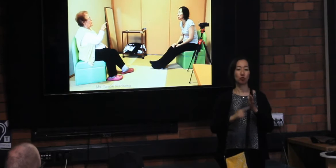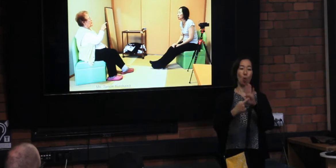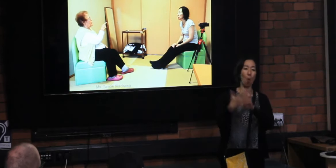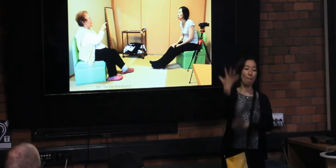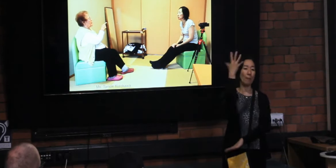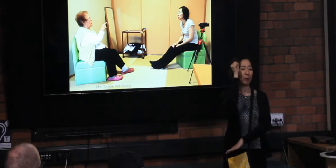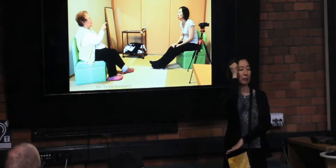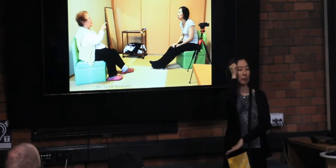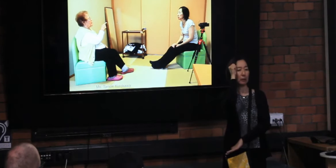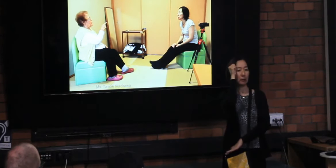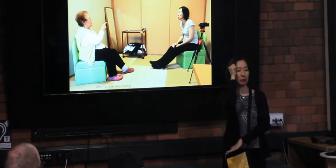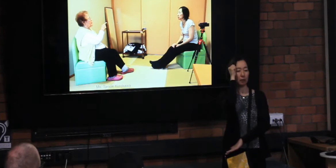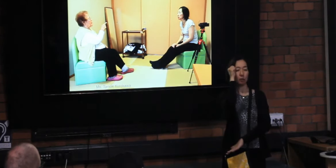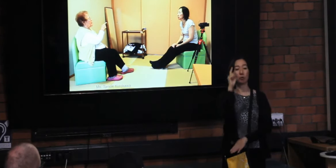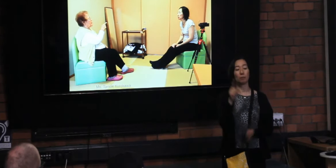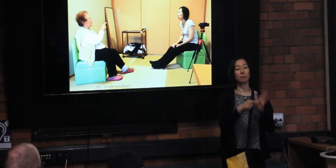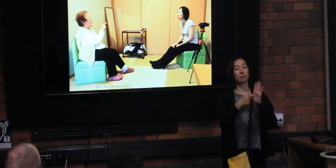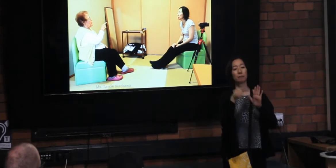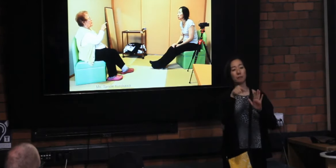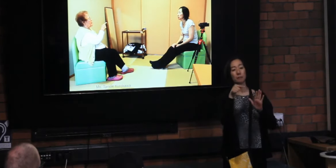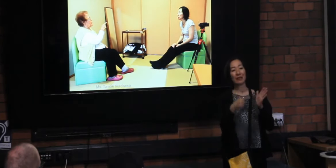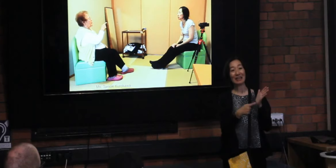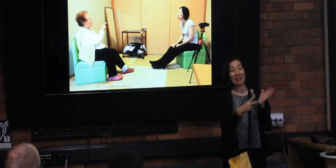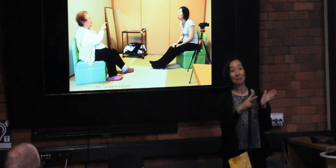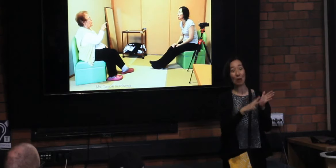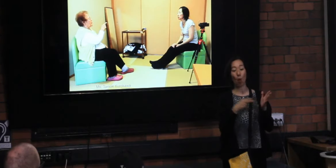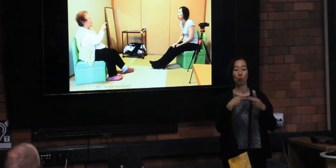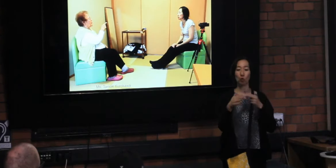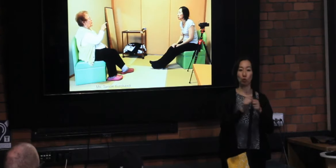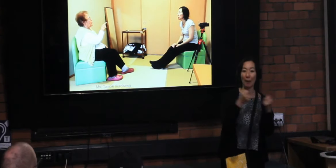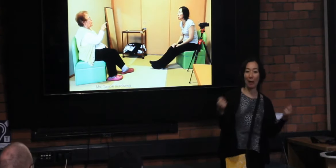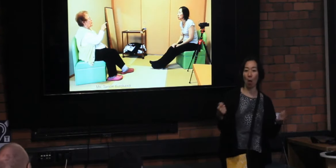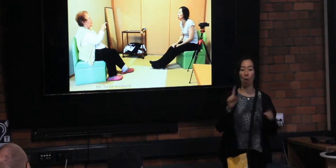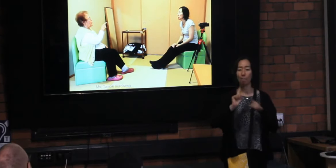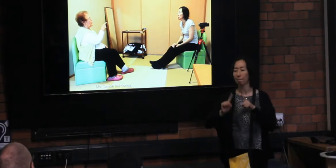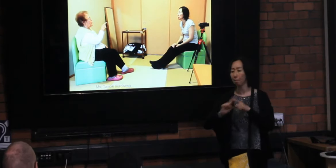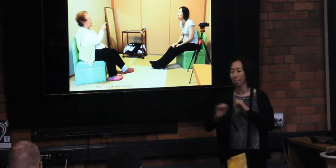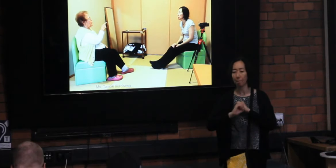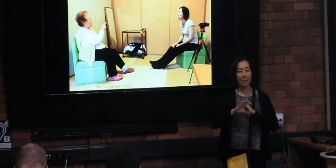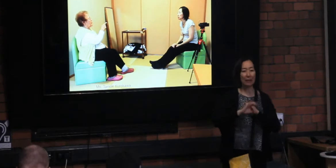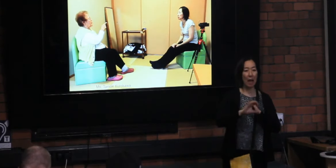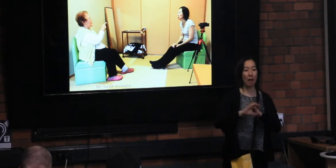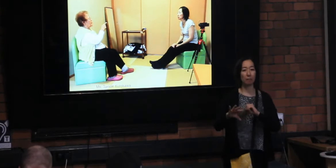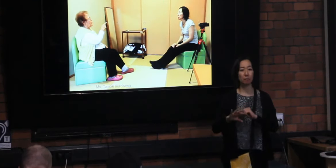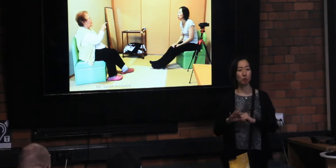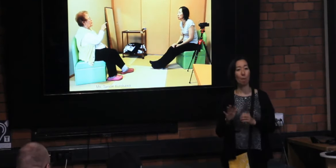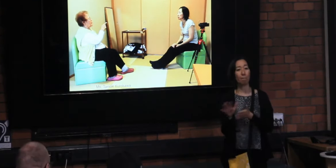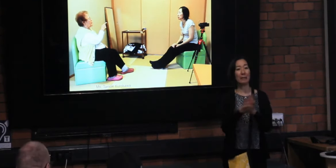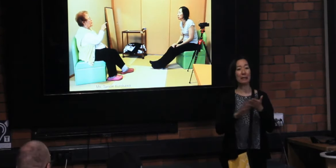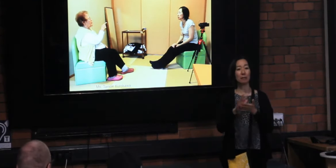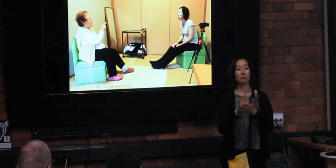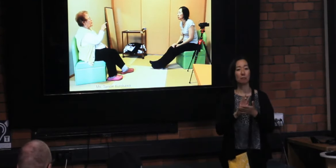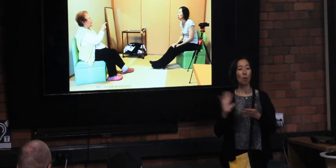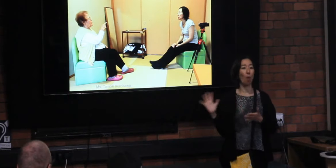their experiences, generally, of what happened in 1945. And there's an awful lot